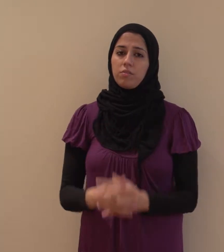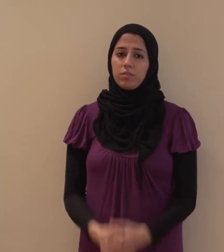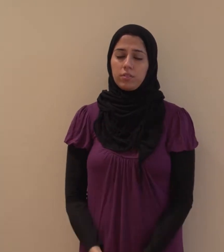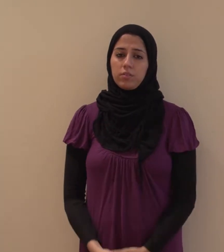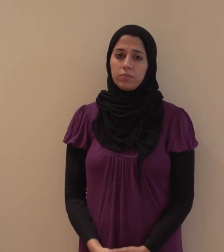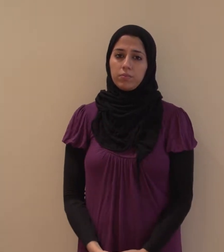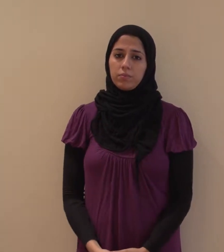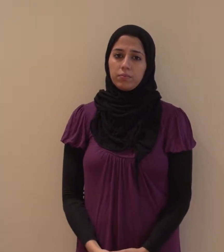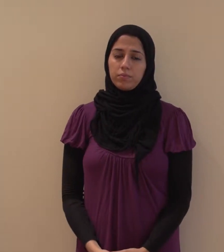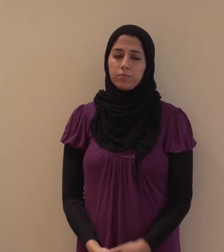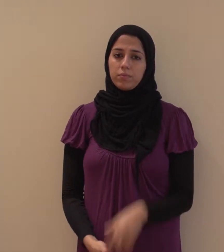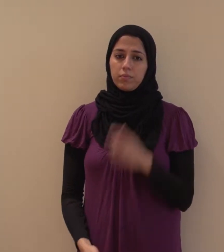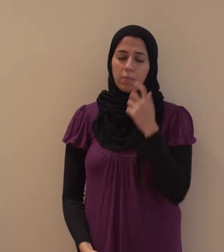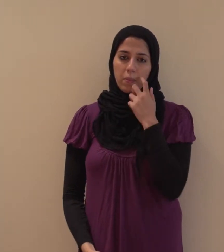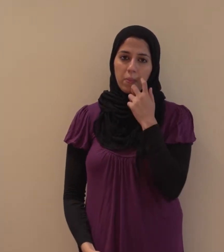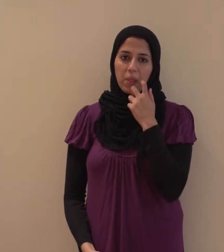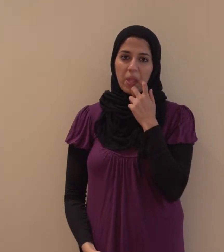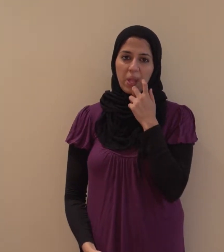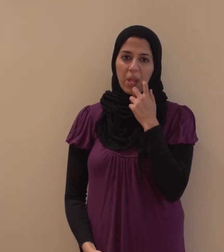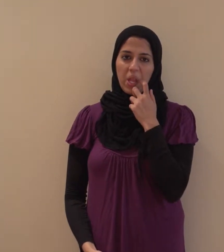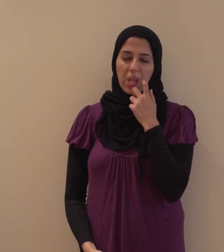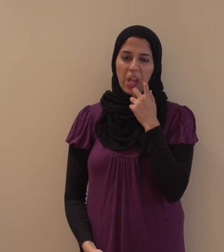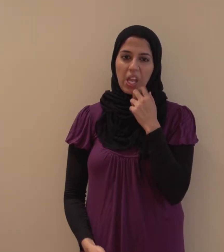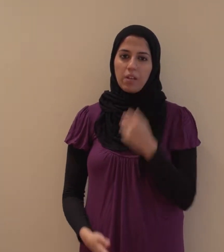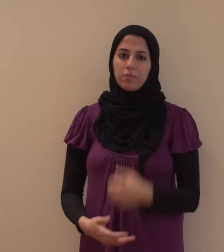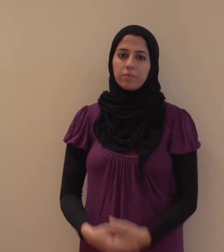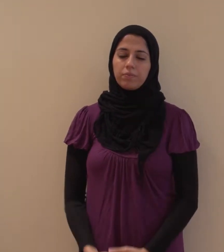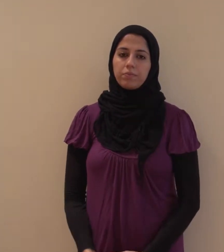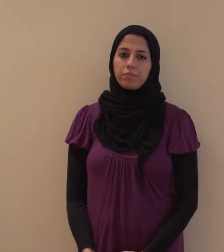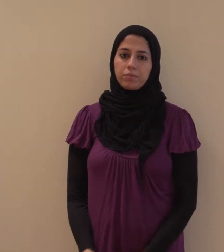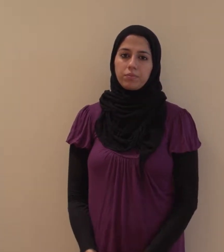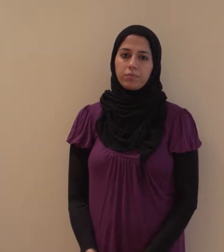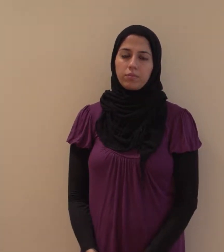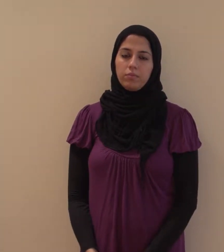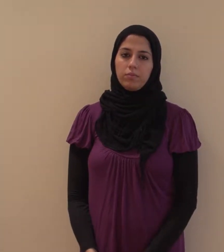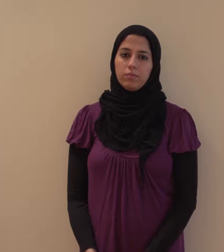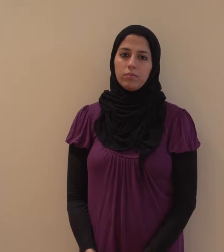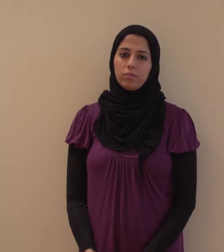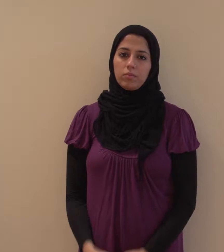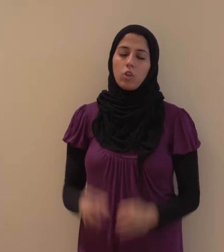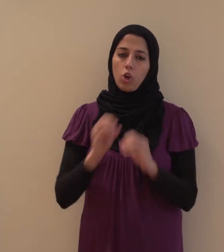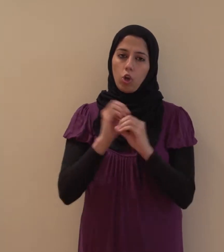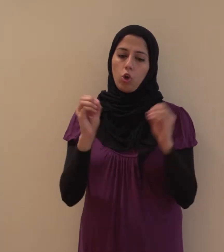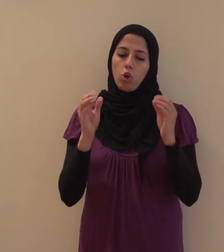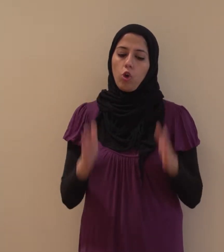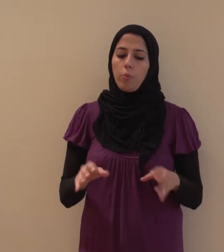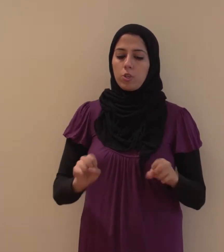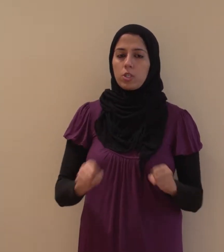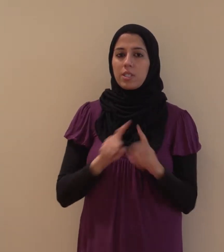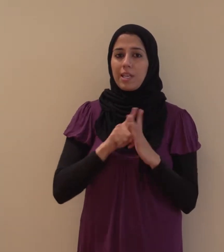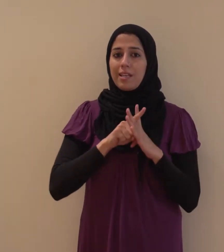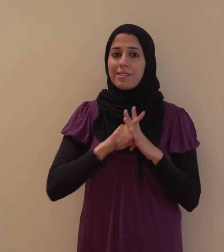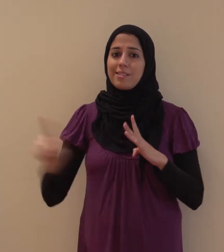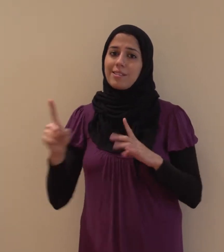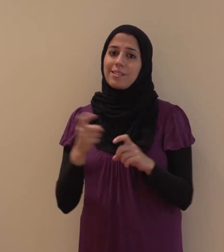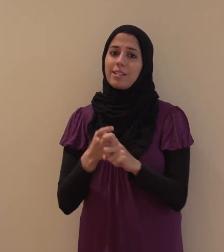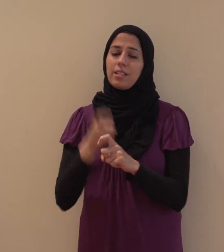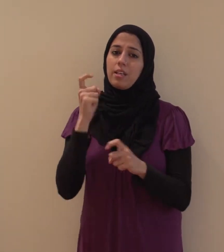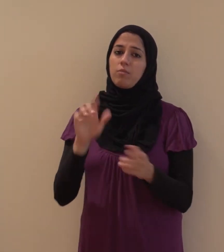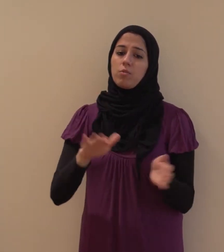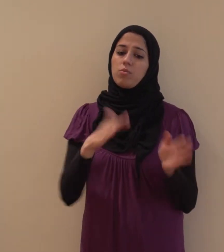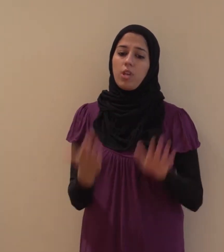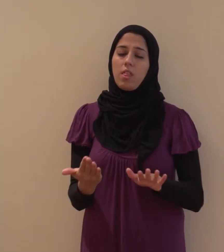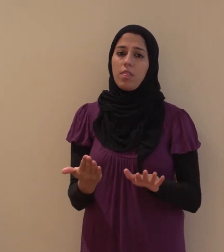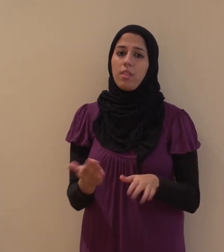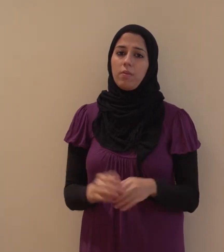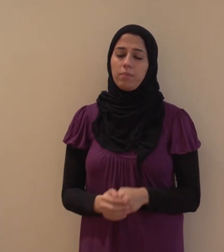them, and it is sure that nobody can escape from death. When the time, appointed time comes, then you don't